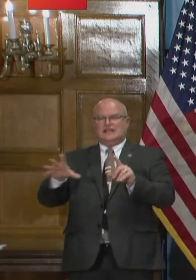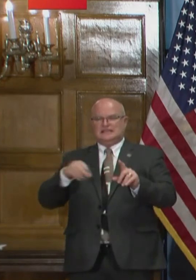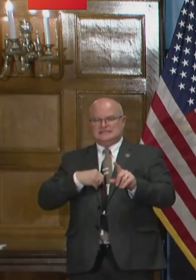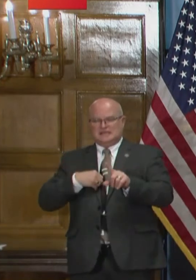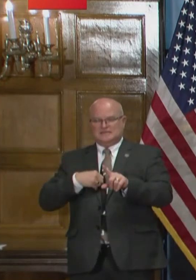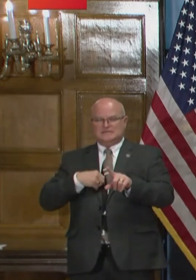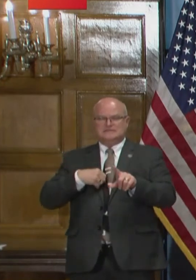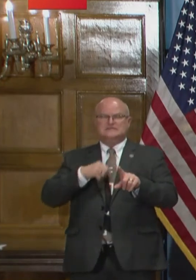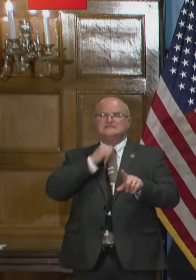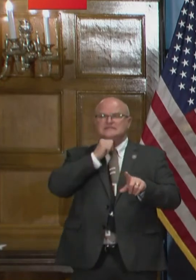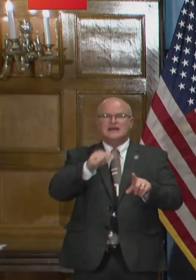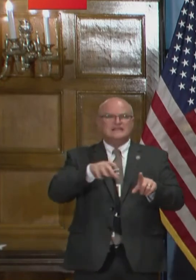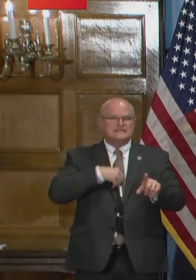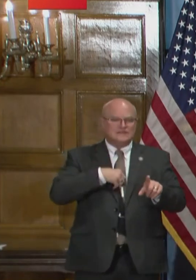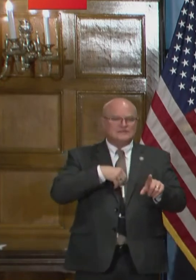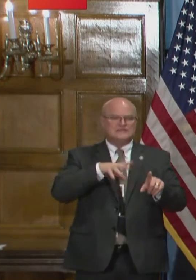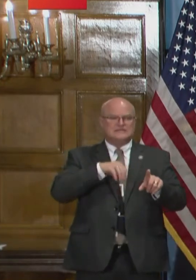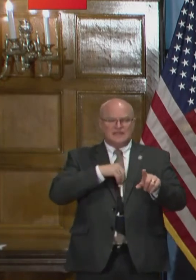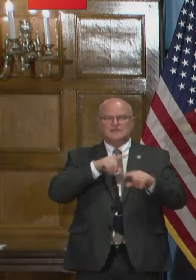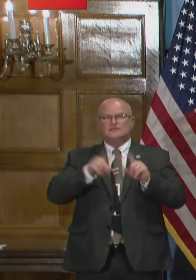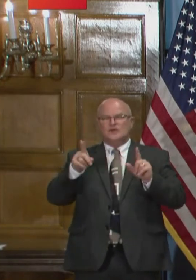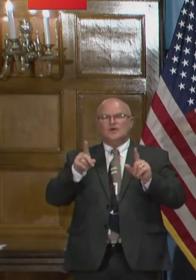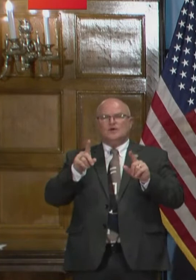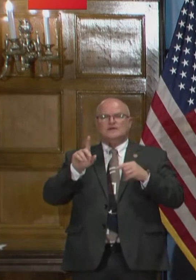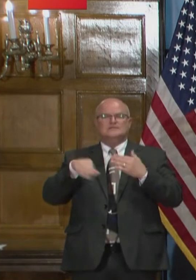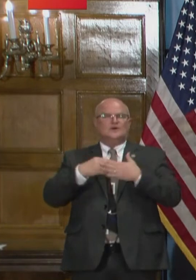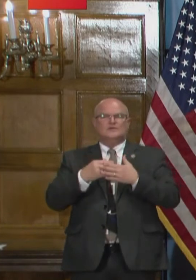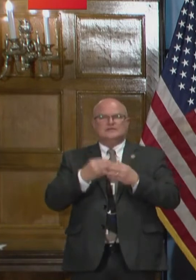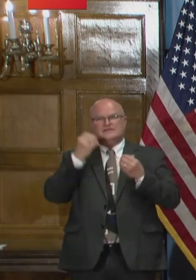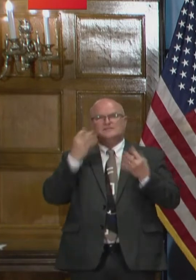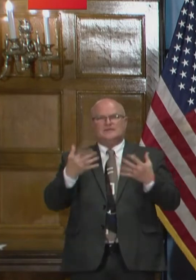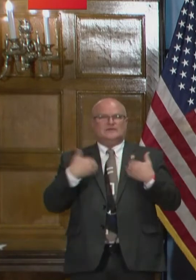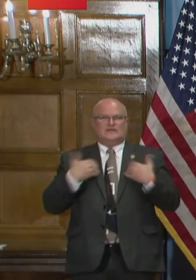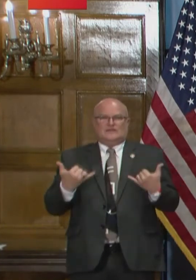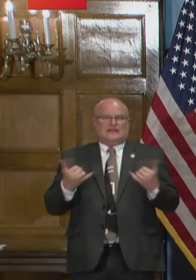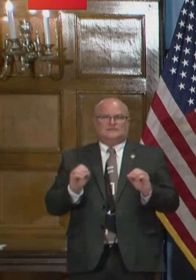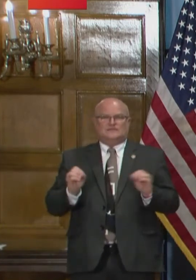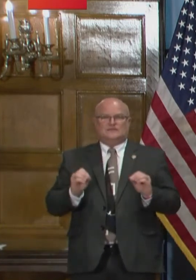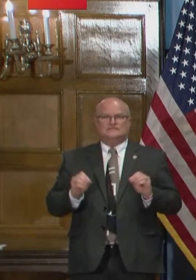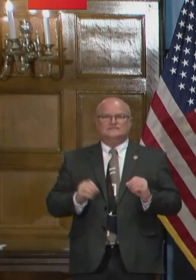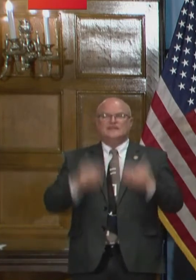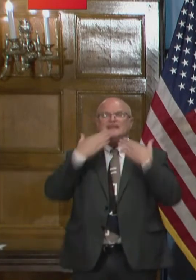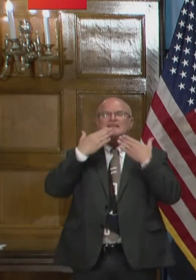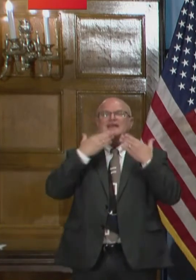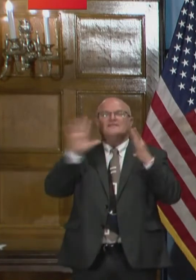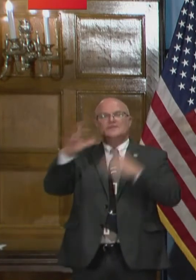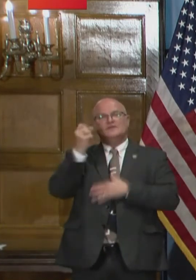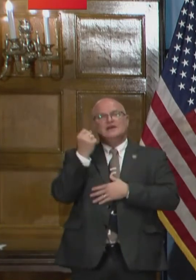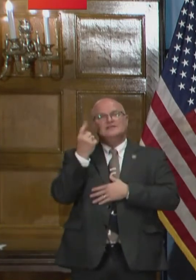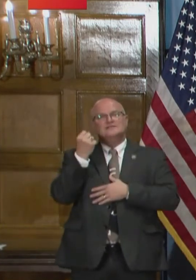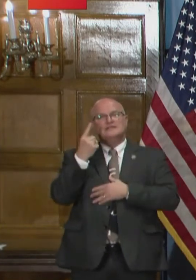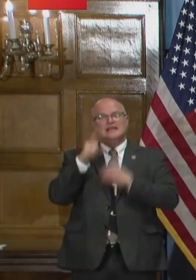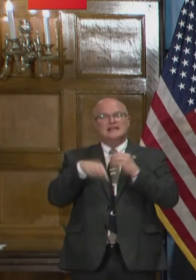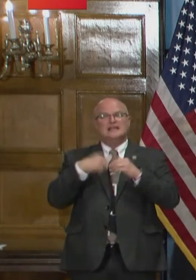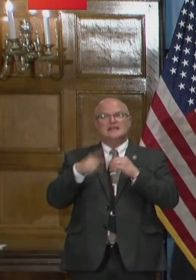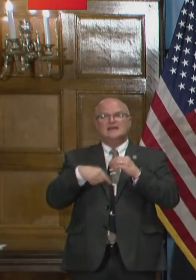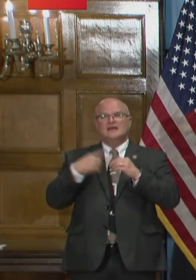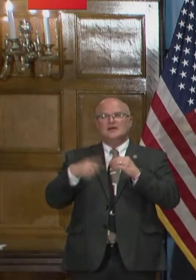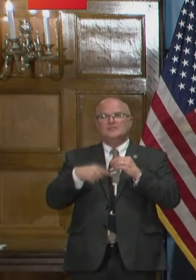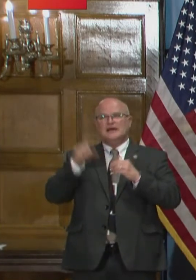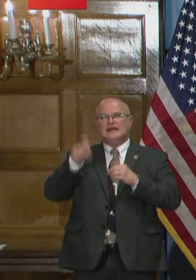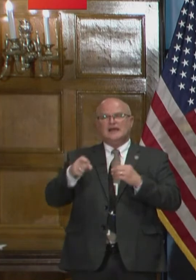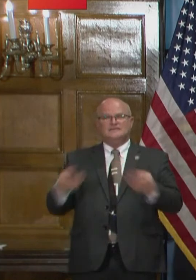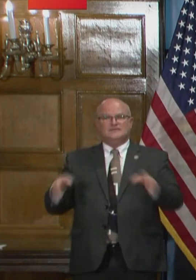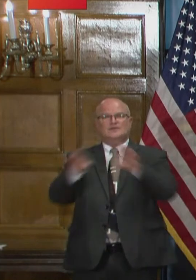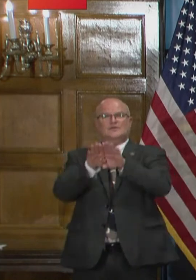acceptance rate, and so it's only anecdotal information we have right now. Thank you for your understanding about of having to